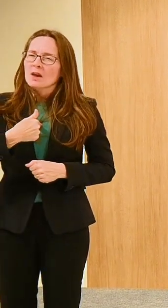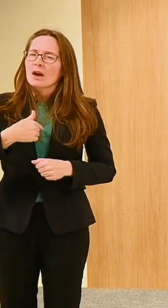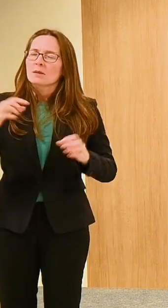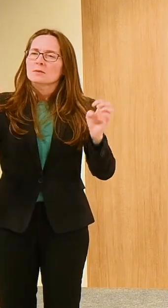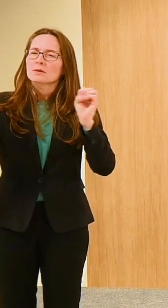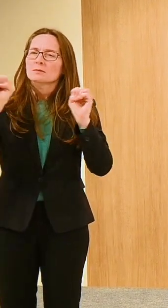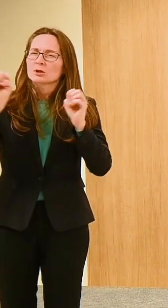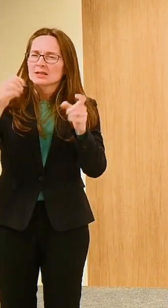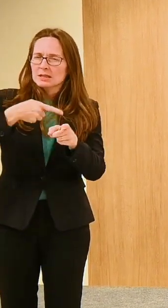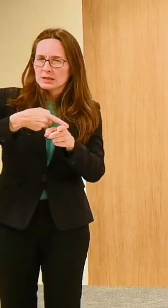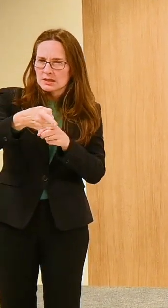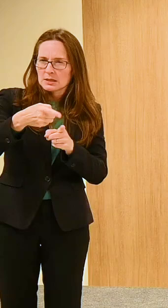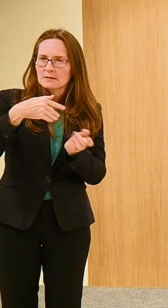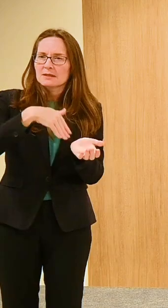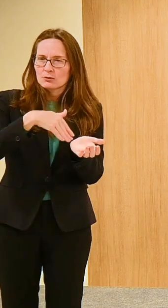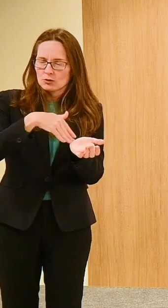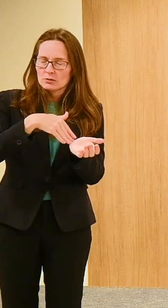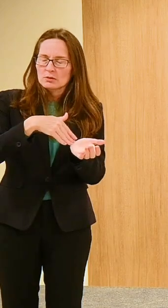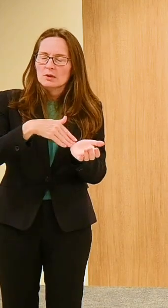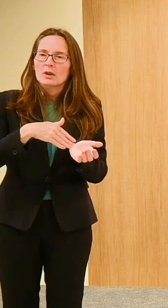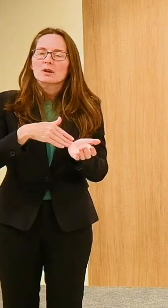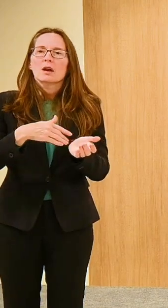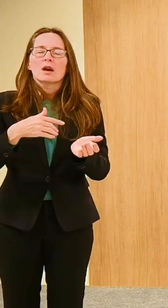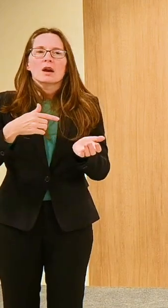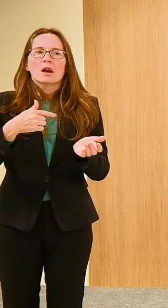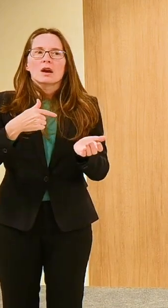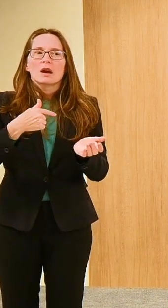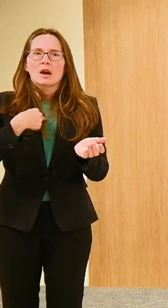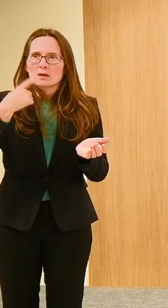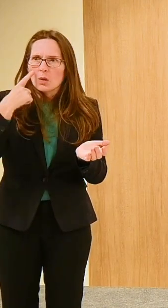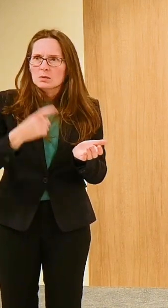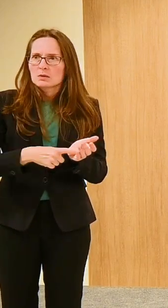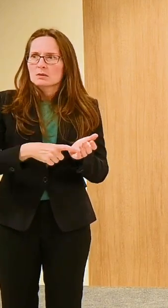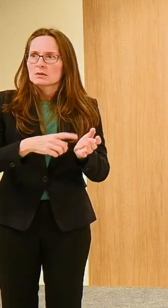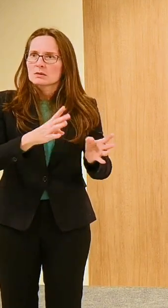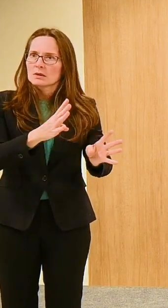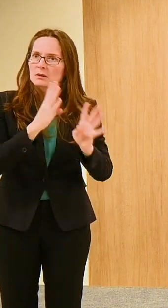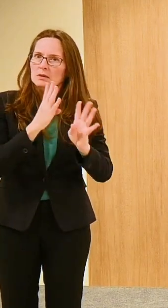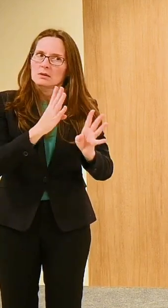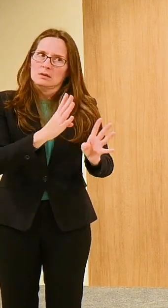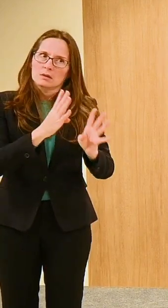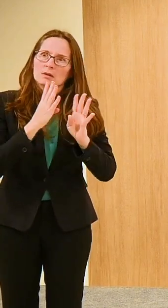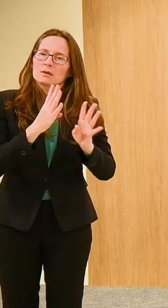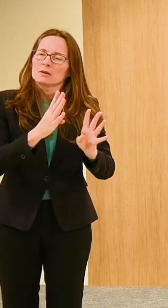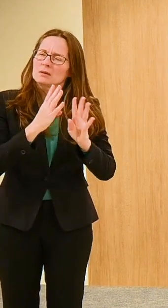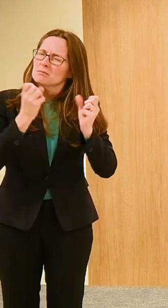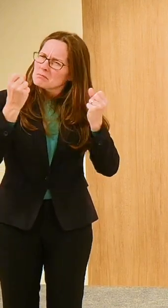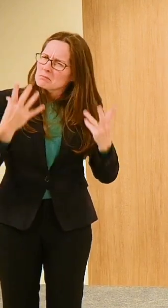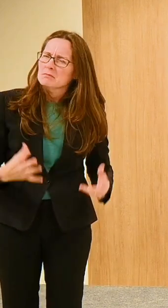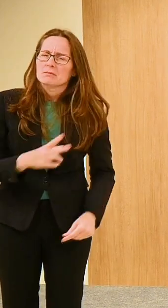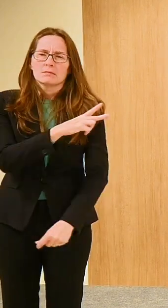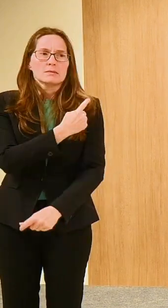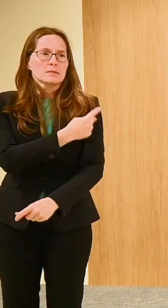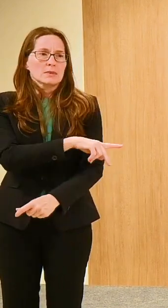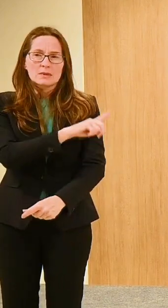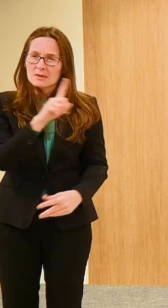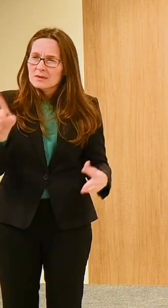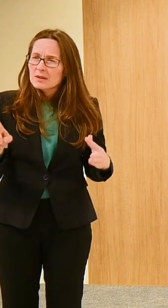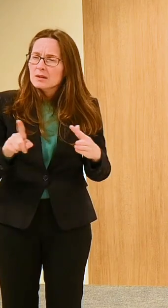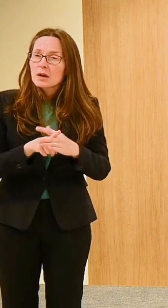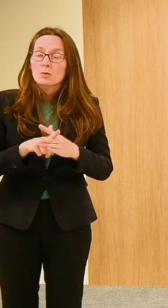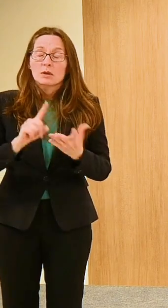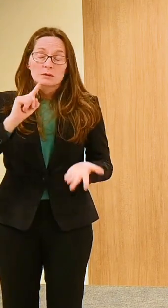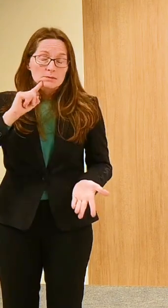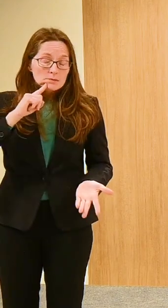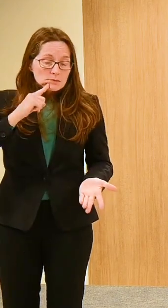growing number of patients presenting to our emergency department with an acute mental health crisis in need of an